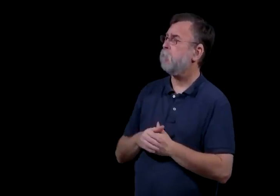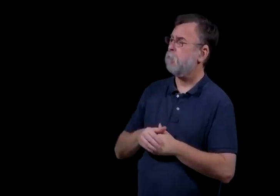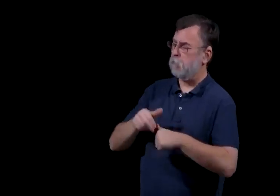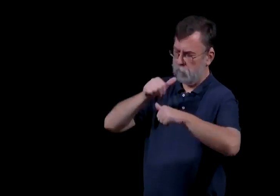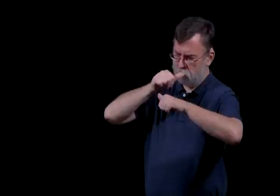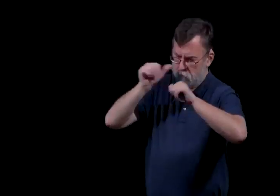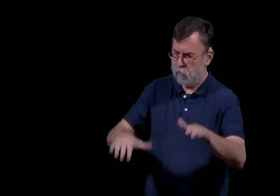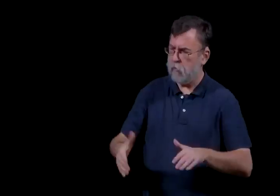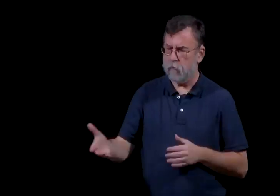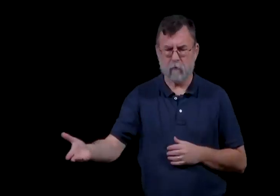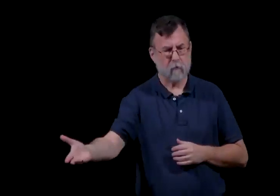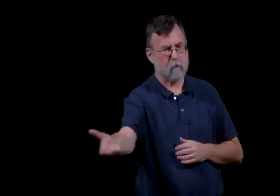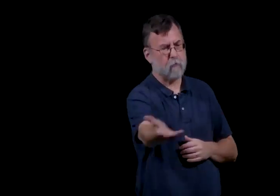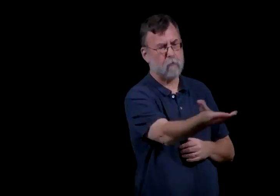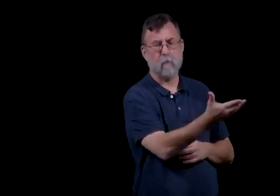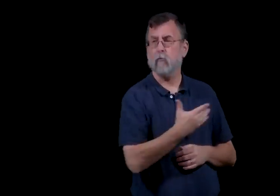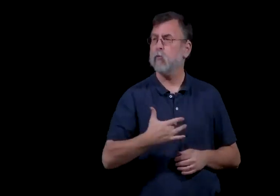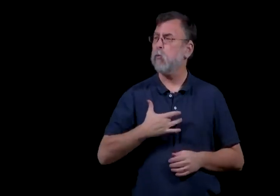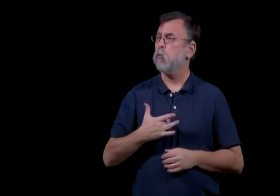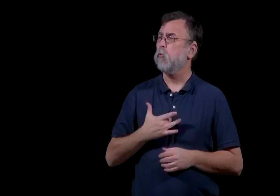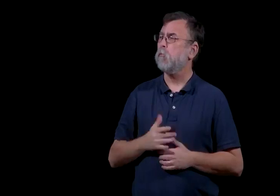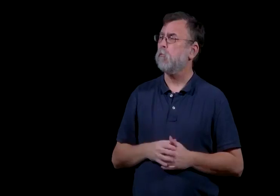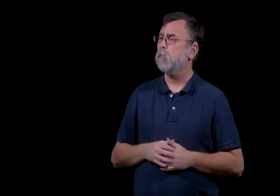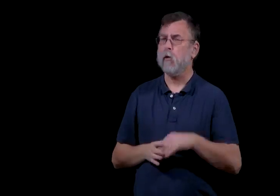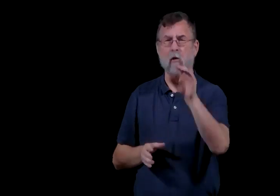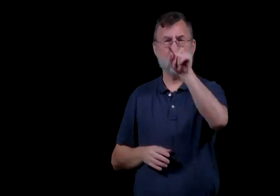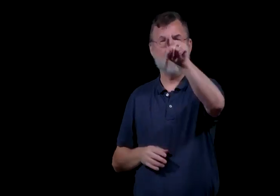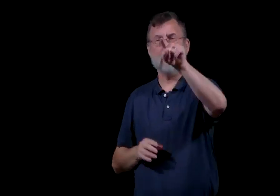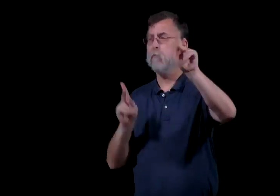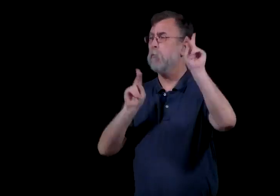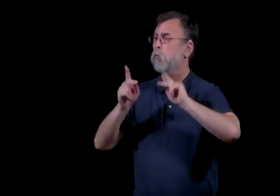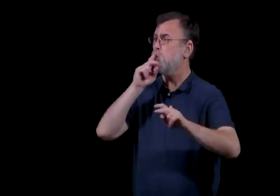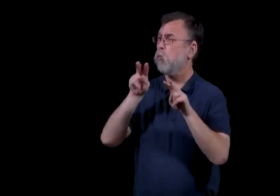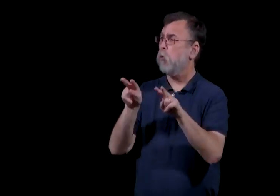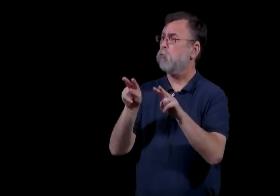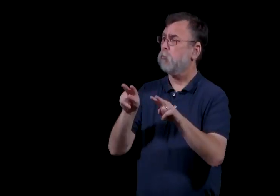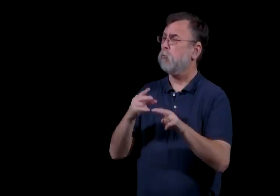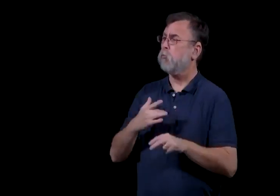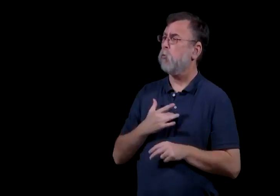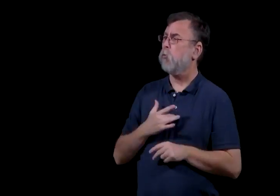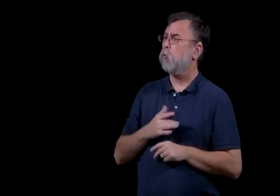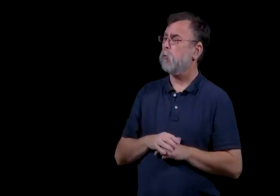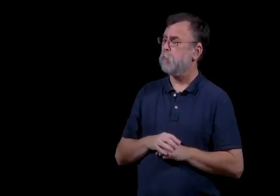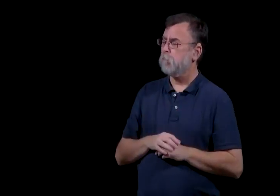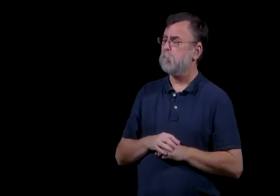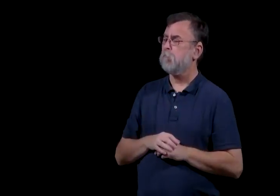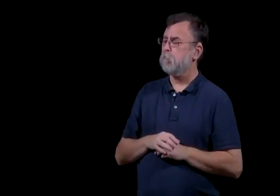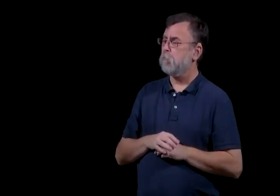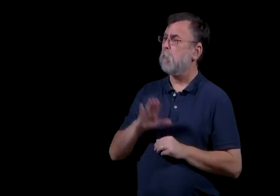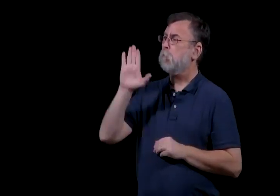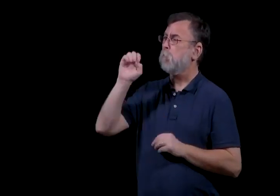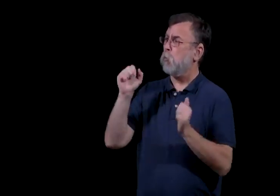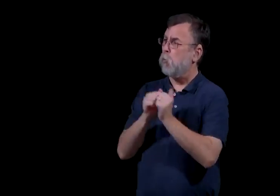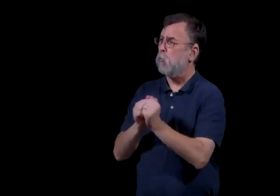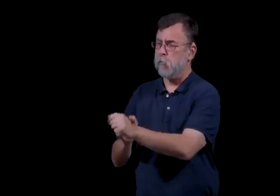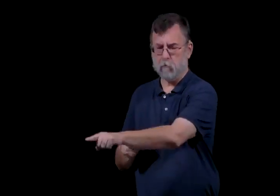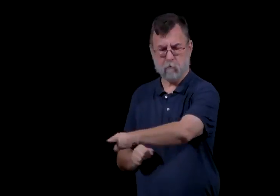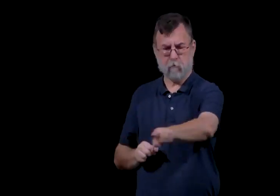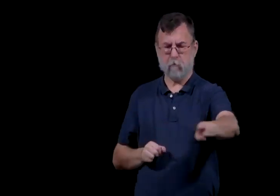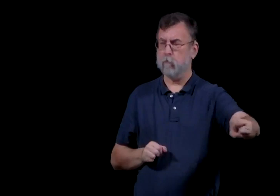Also, Heavenly Father, we ask that you bless your people, those that are watching online, those that are here at church.